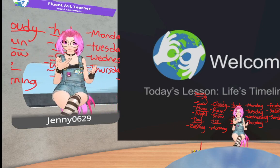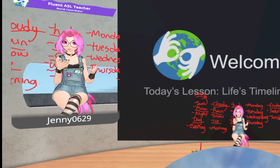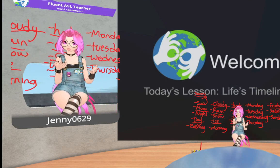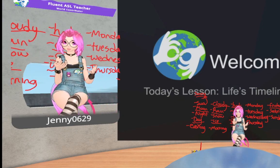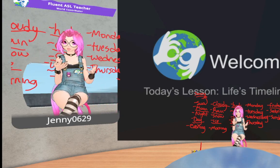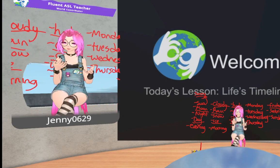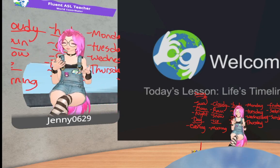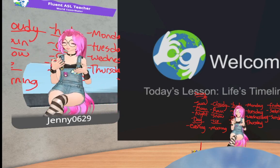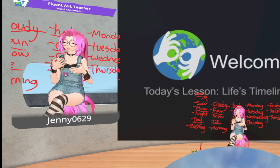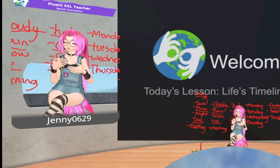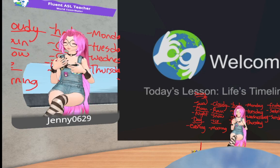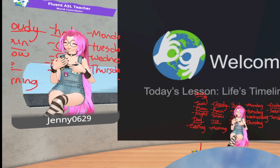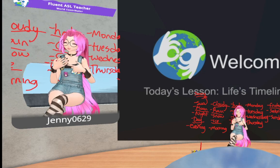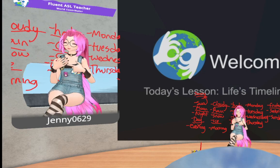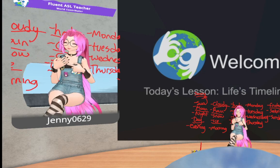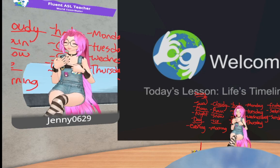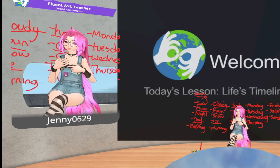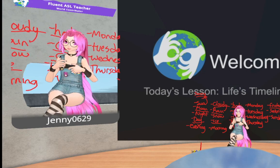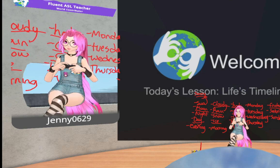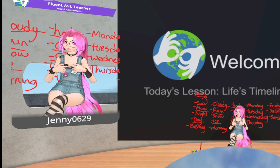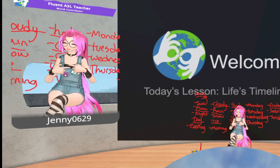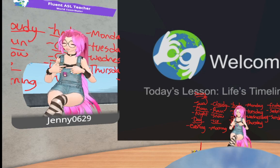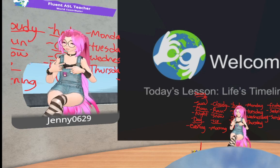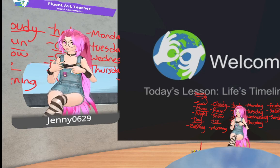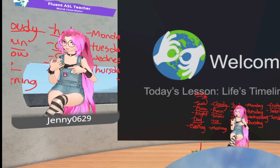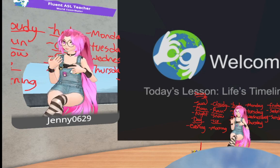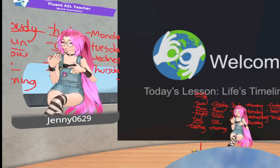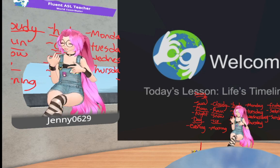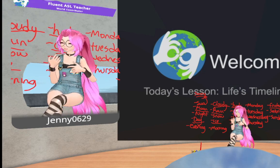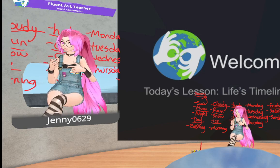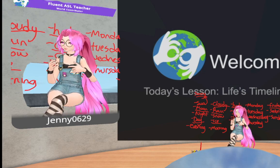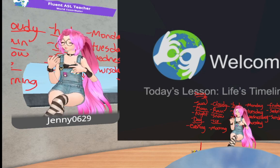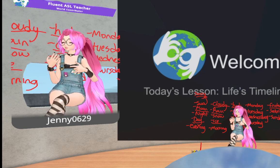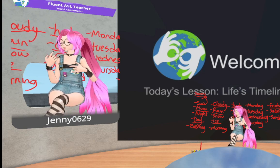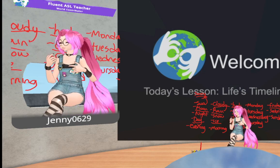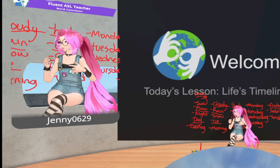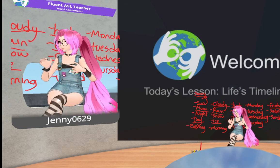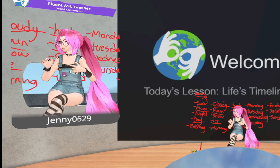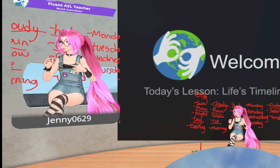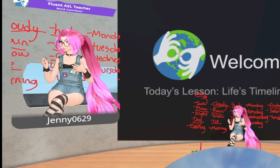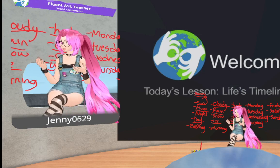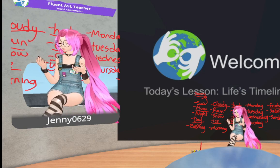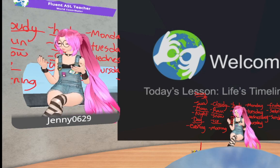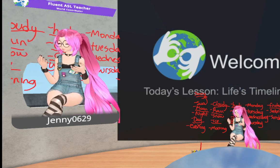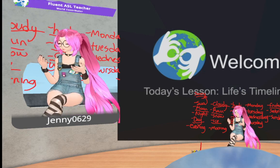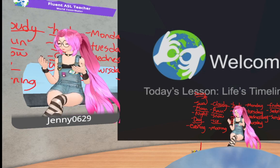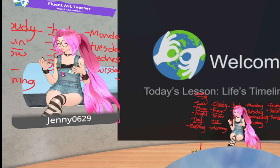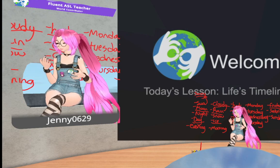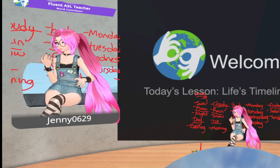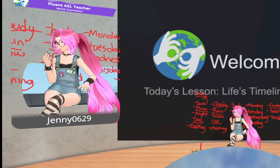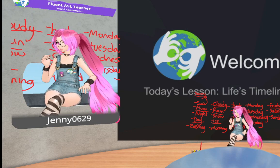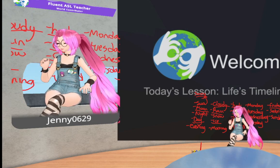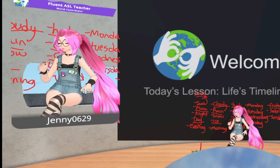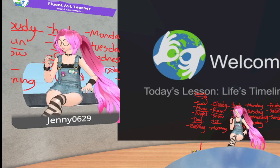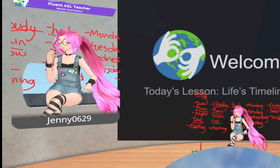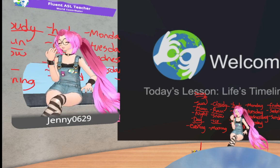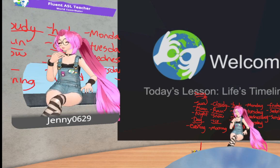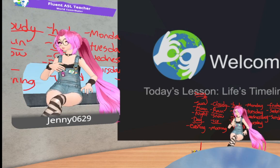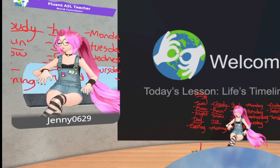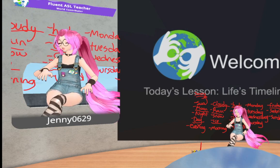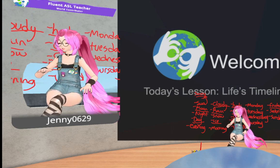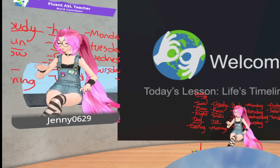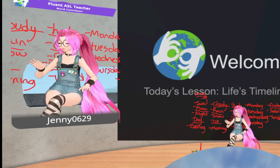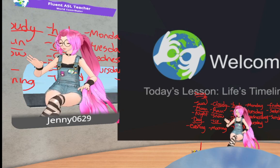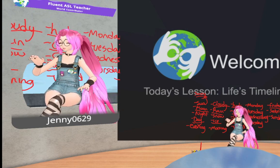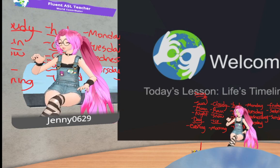like I've seen people trying to interpret something, and when they get to like, oh, she's hot, they're like, I don't know what to say. It's like, oh, it's the same. You